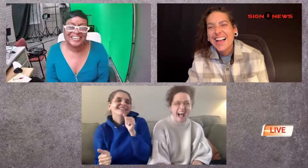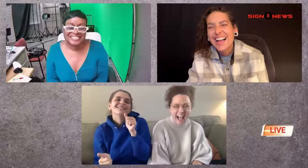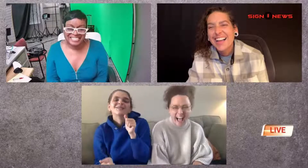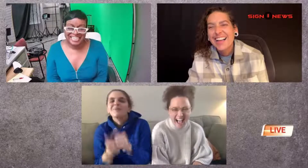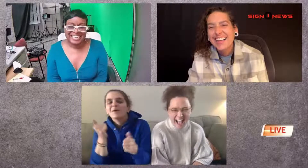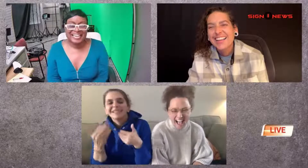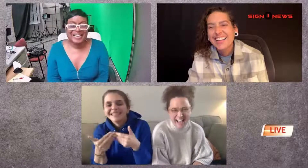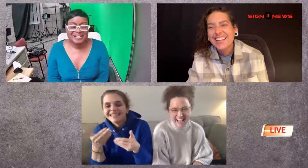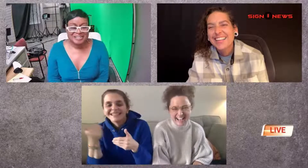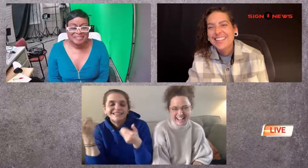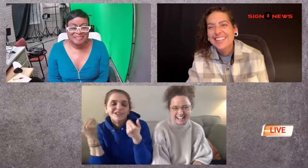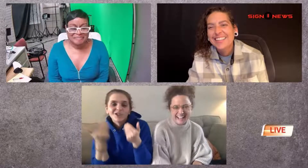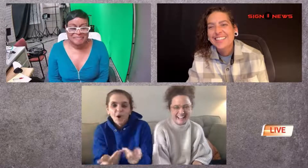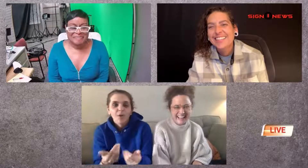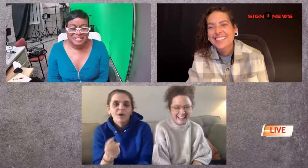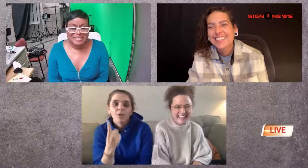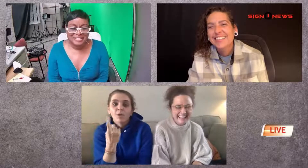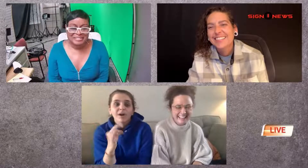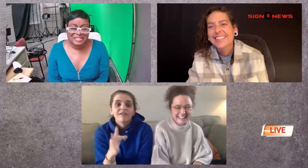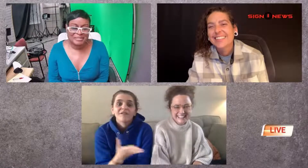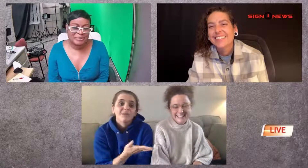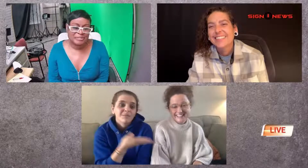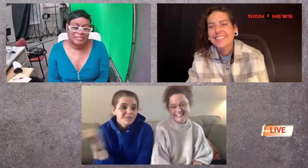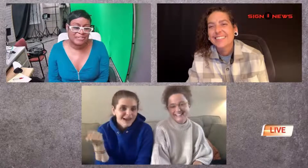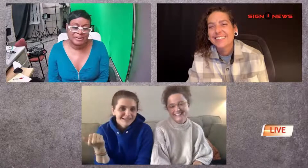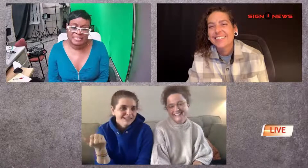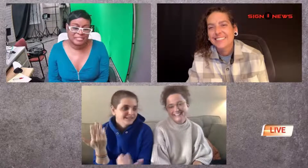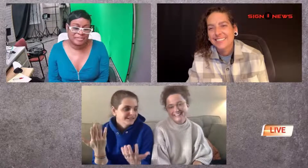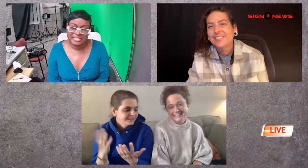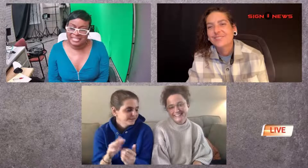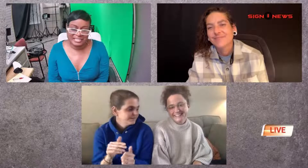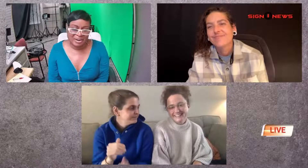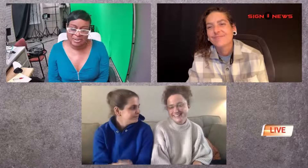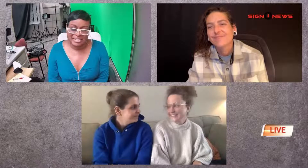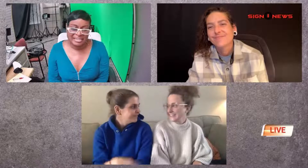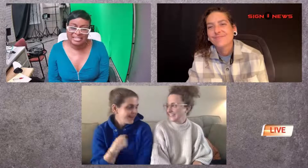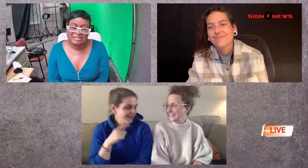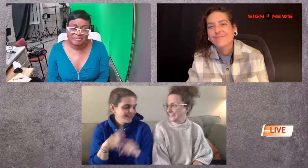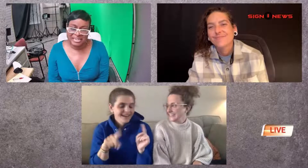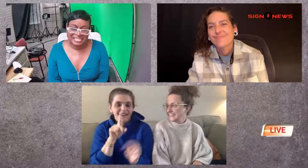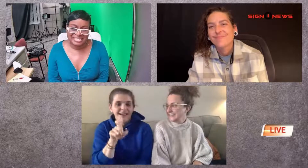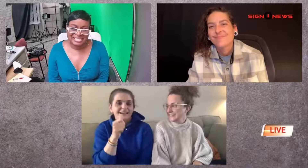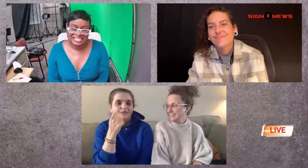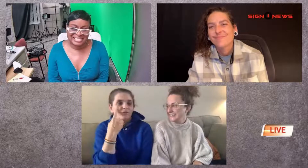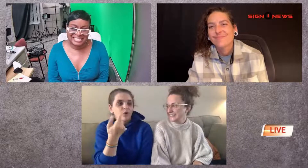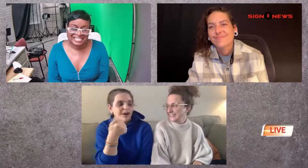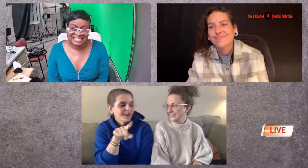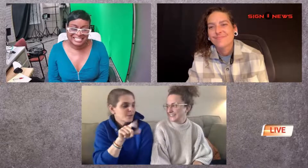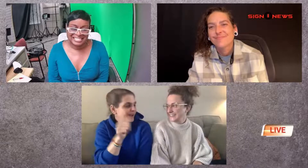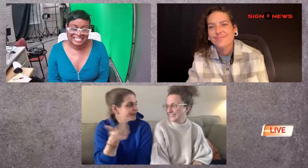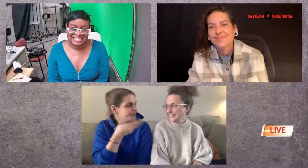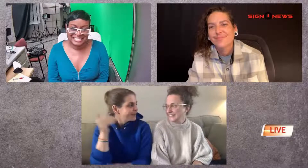No. Just kidding. But it was she's very easygoing, and it's the best.